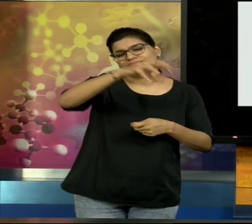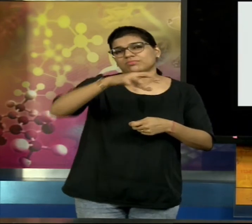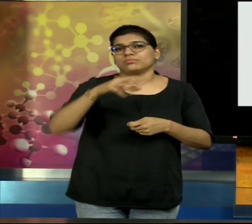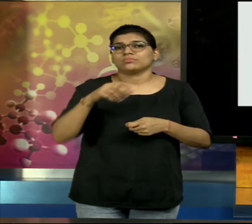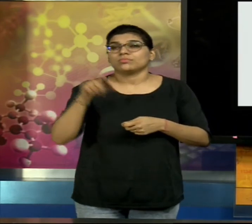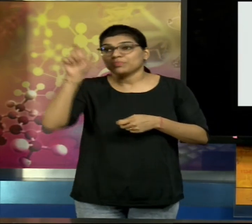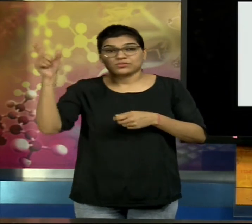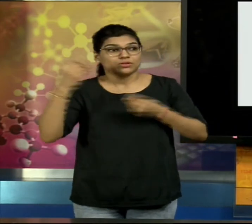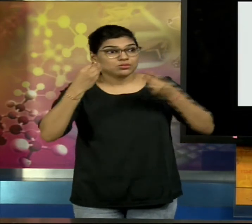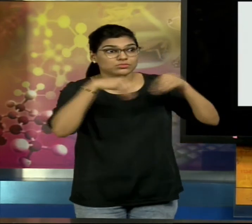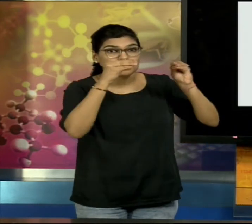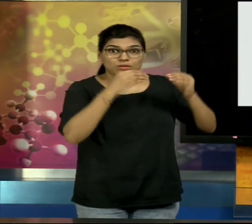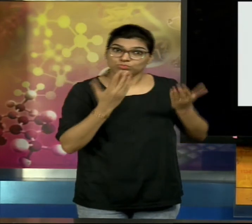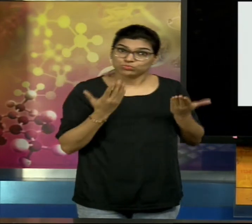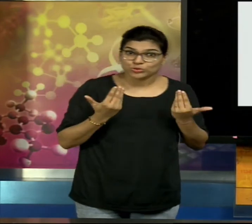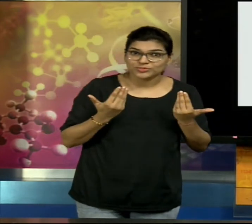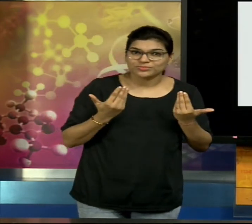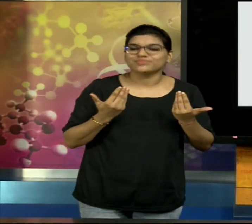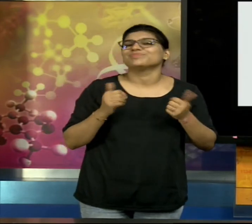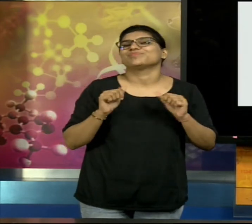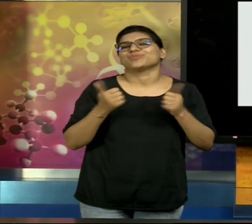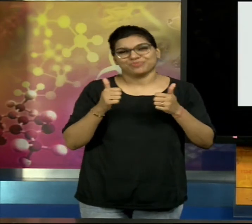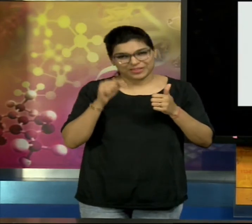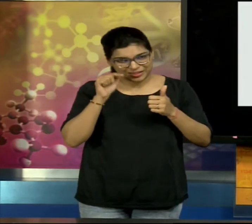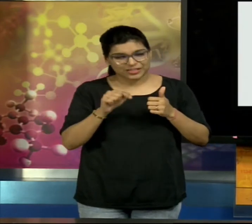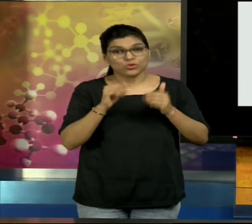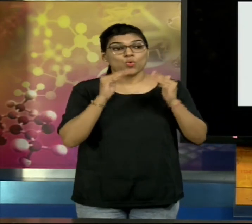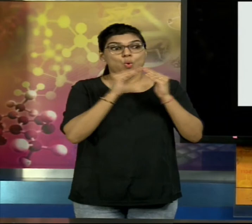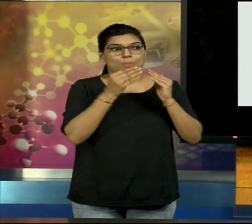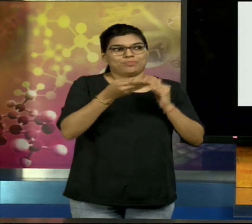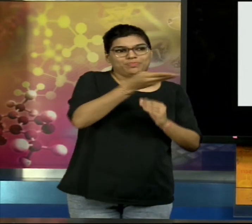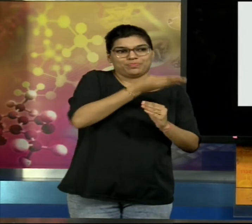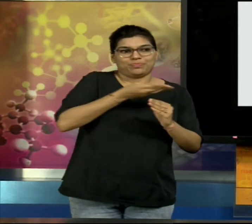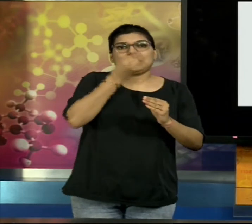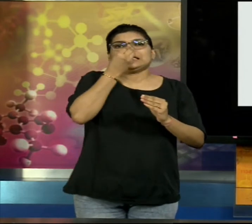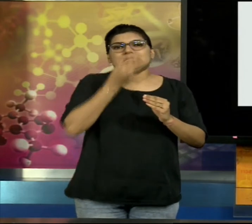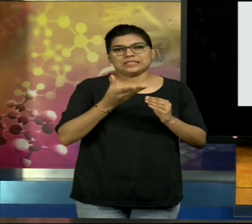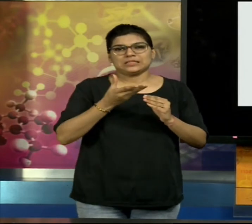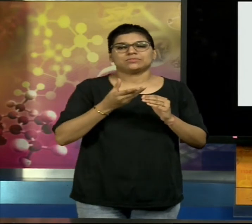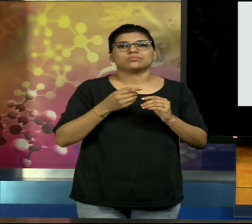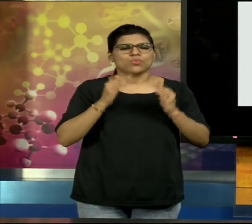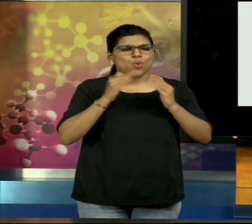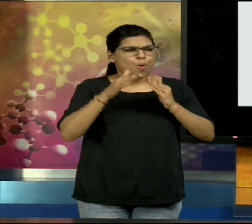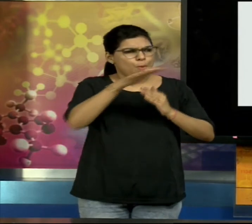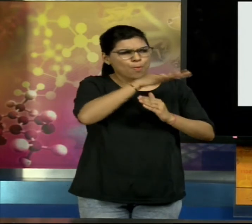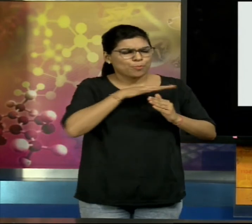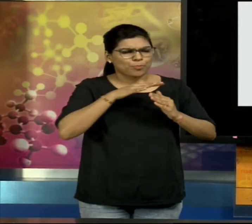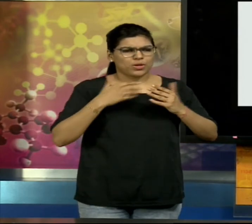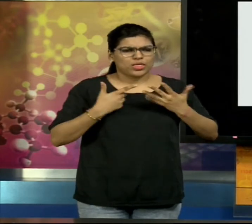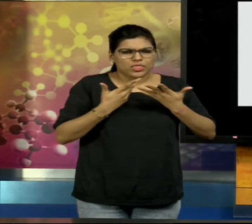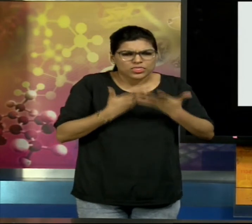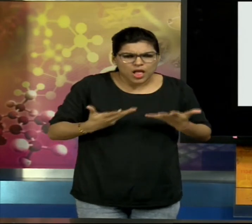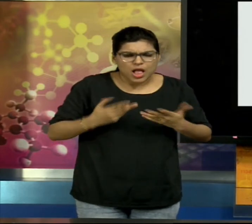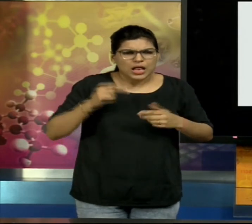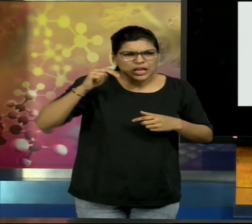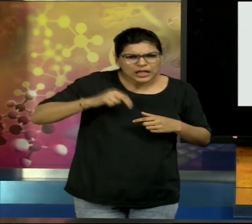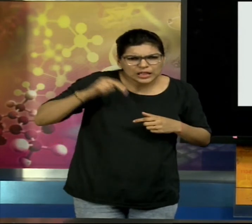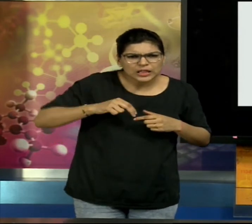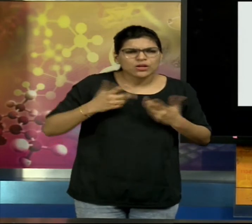If there are no homes or residential places nearby, then no market can develop. So residential place has to be there for